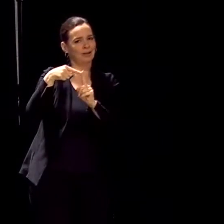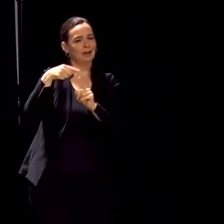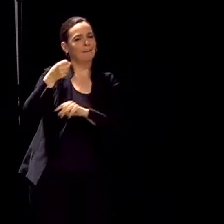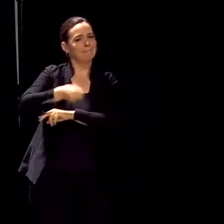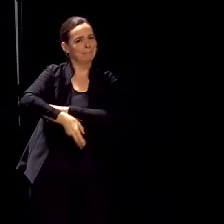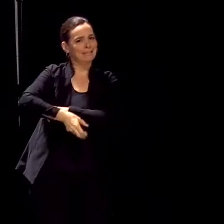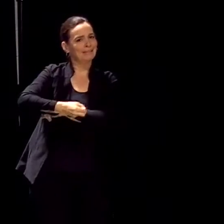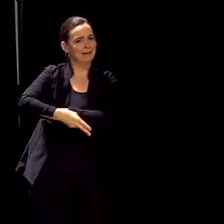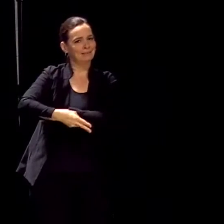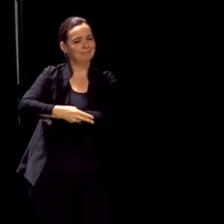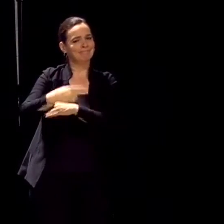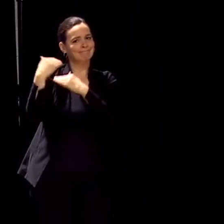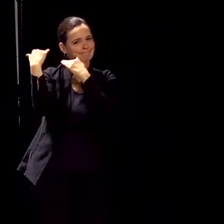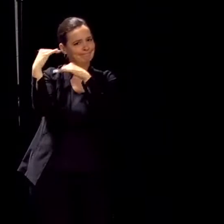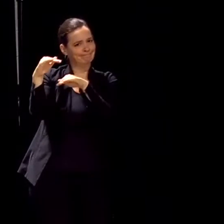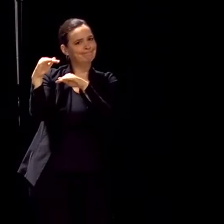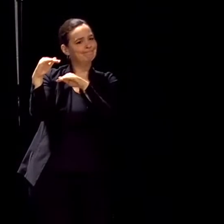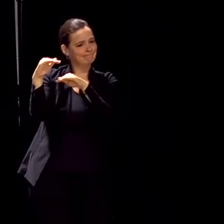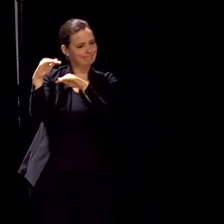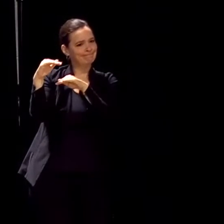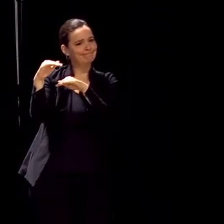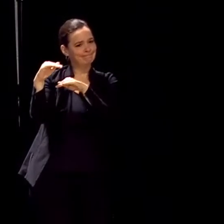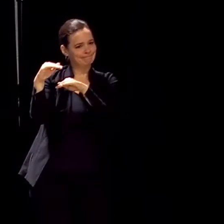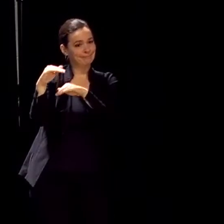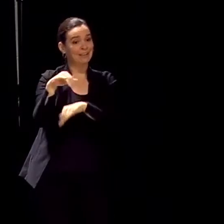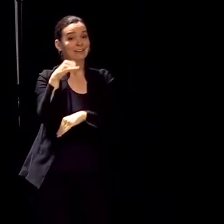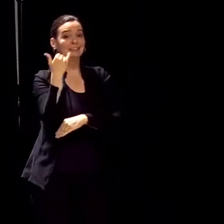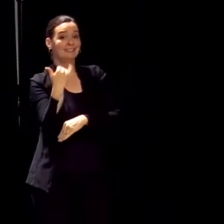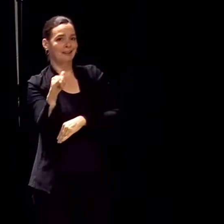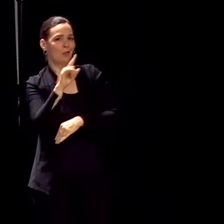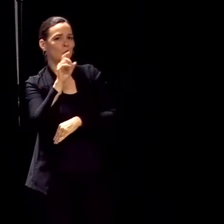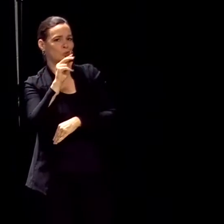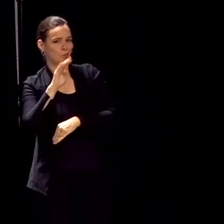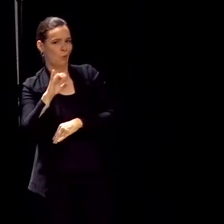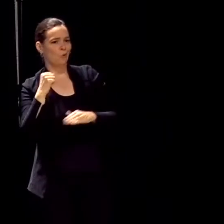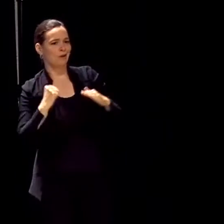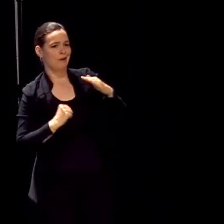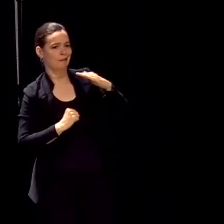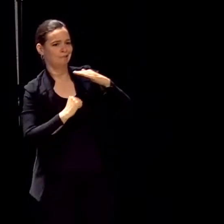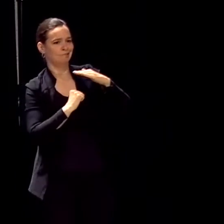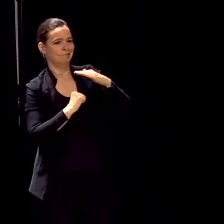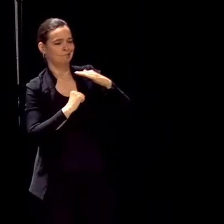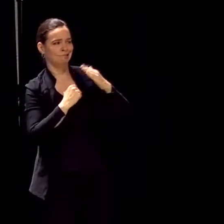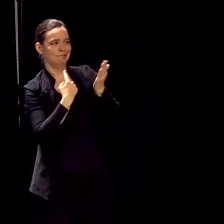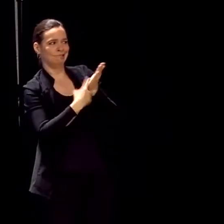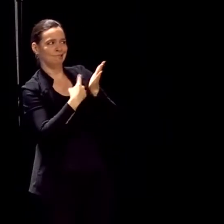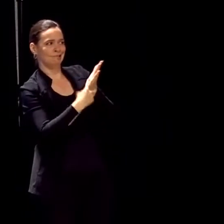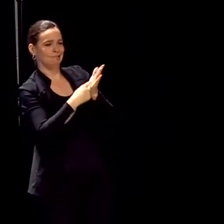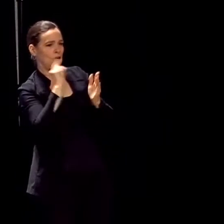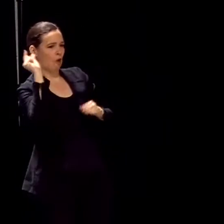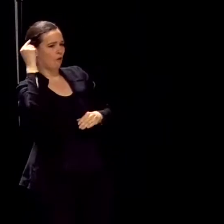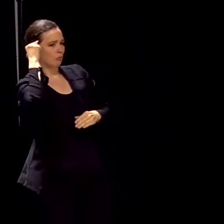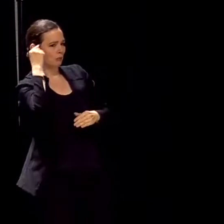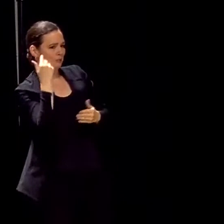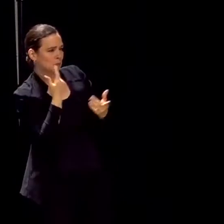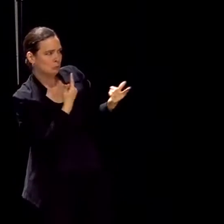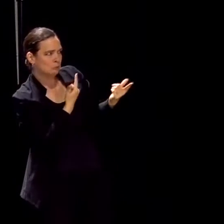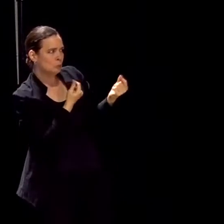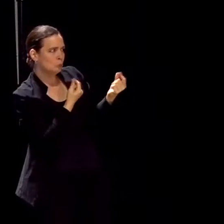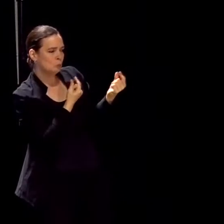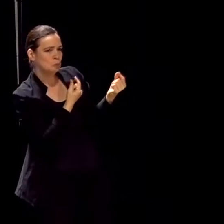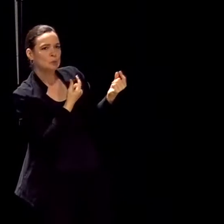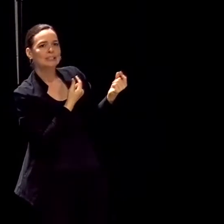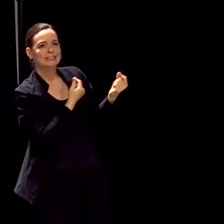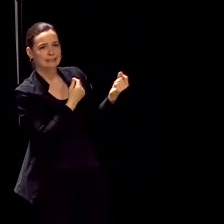The yellow zones, after conversations with the governor's team, back and forth with health